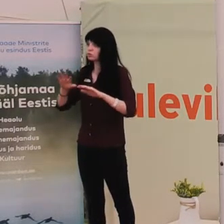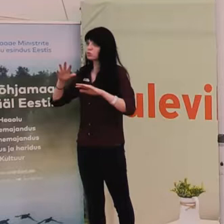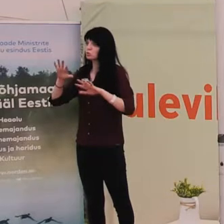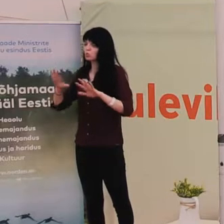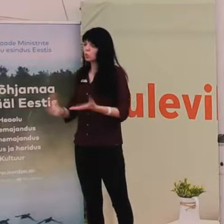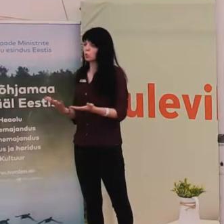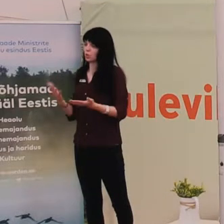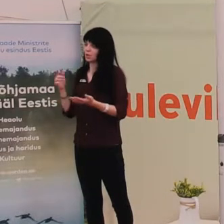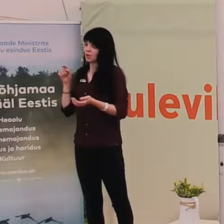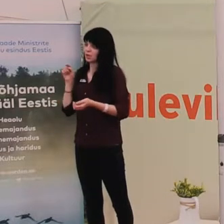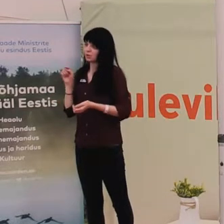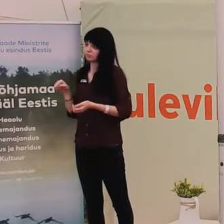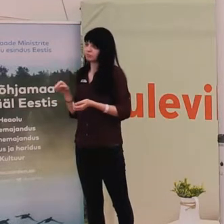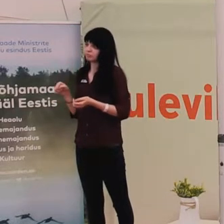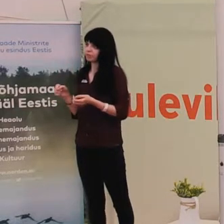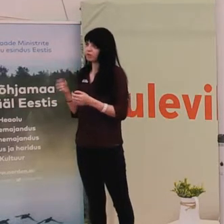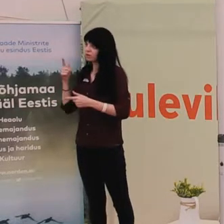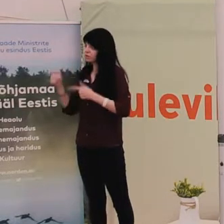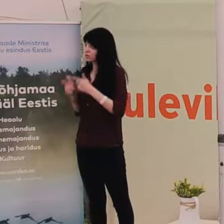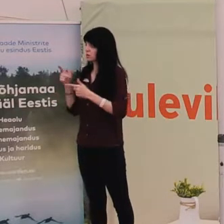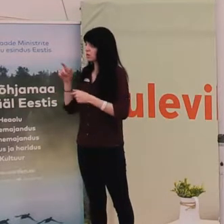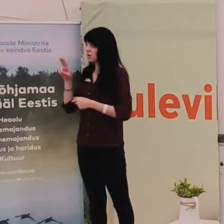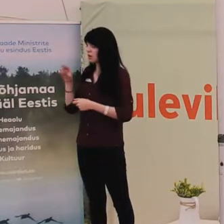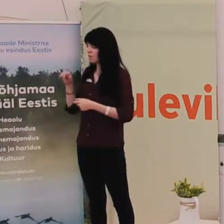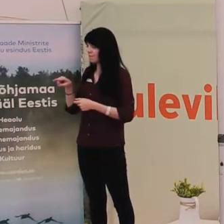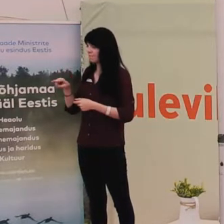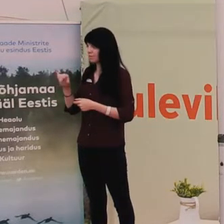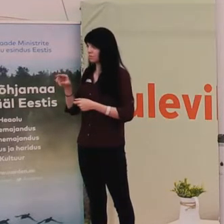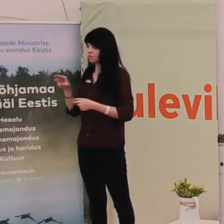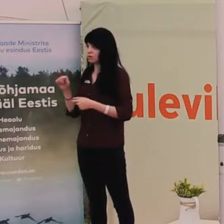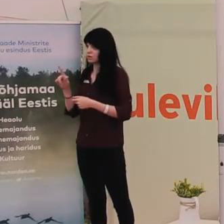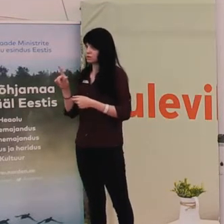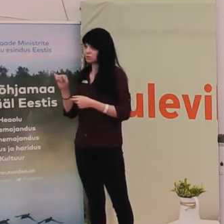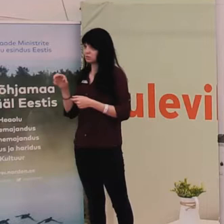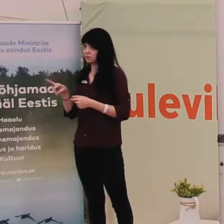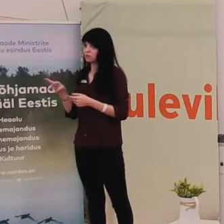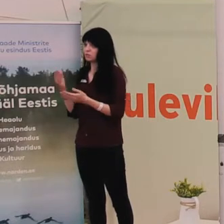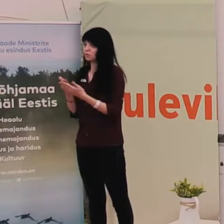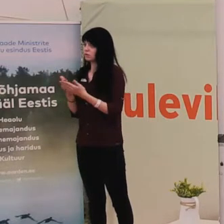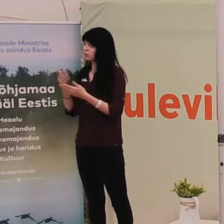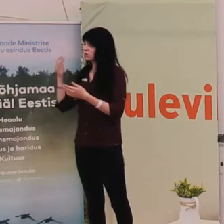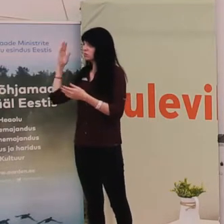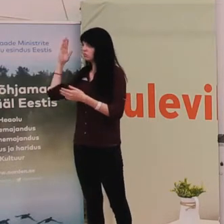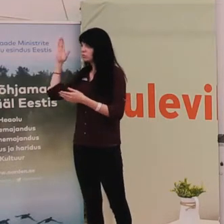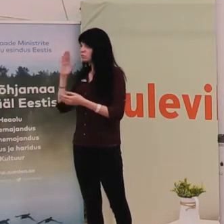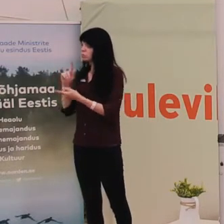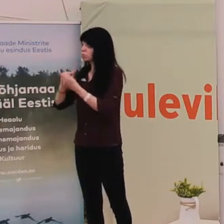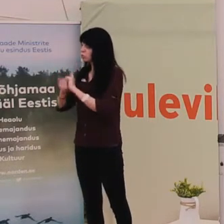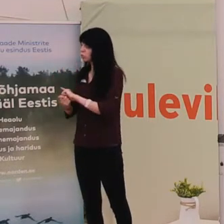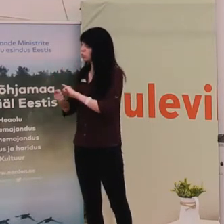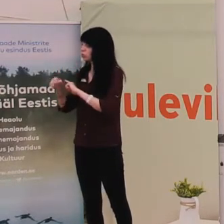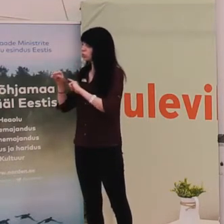the components of natural capital, like for example climate change, biodiversity, if they are